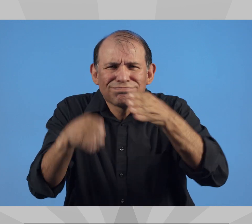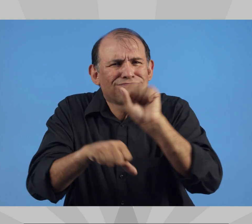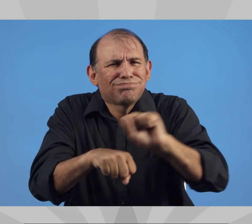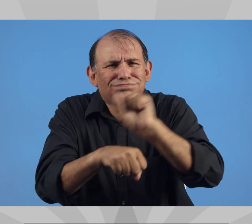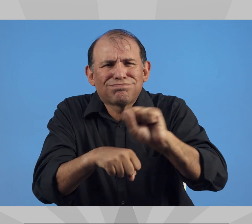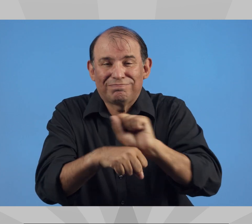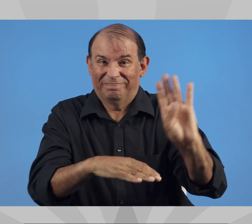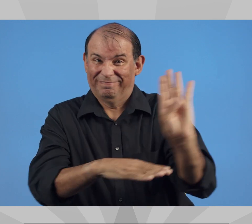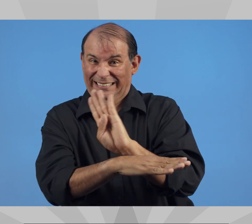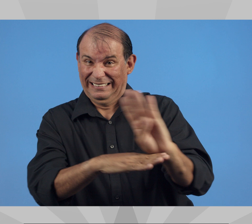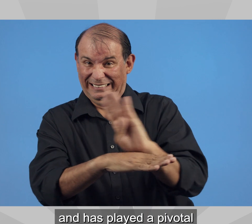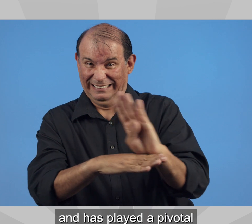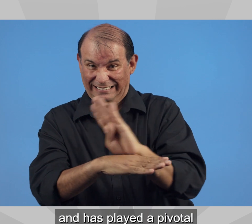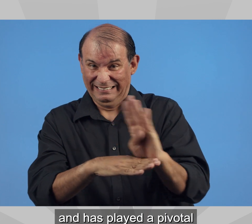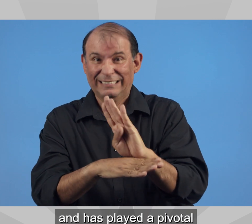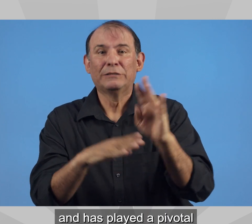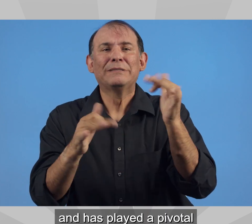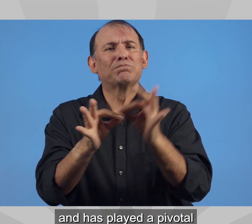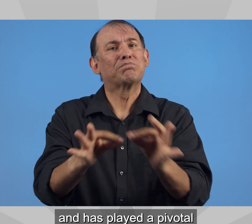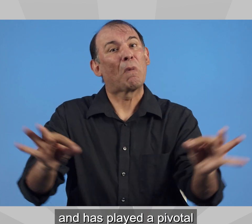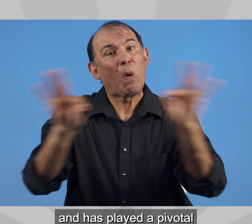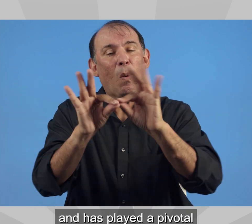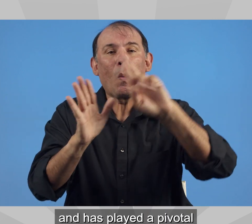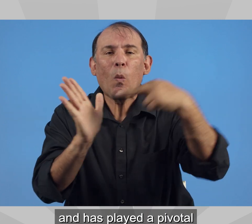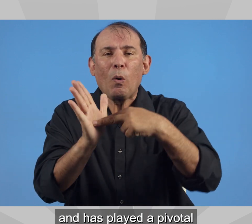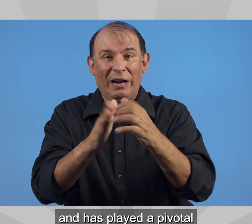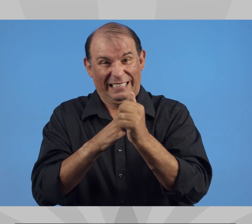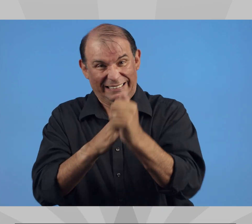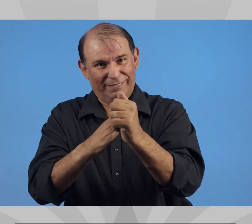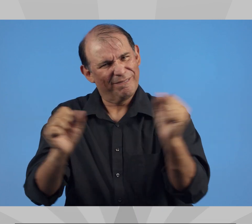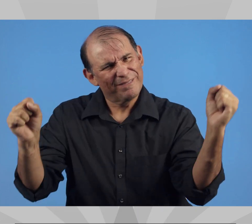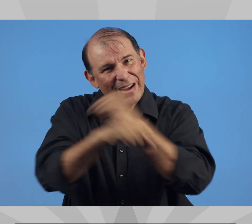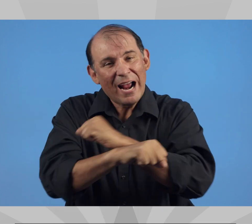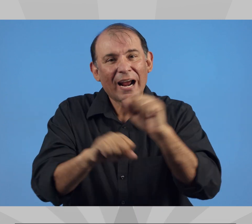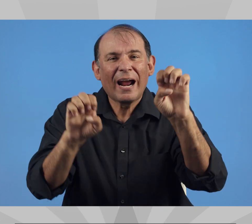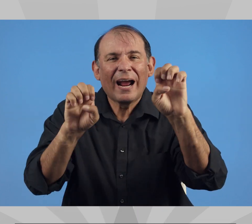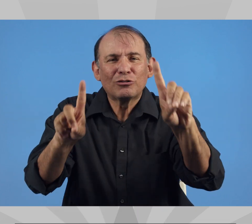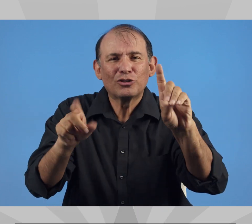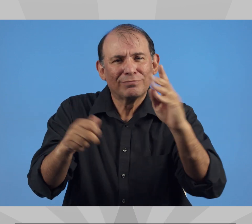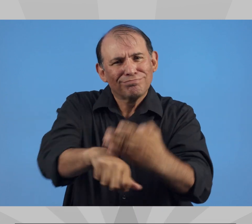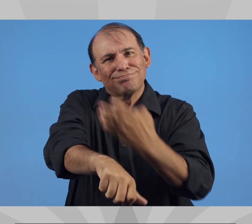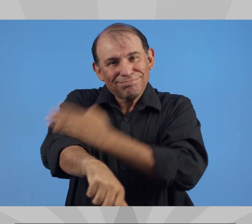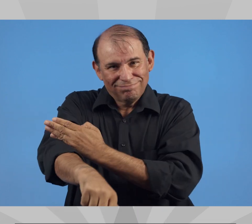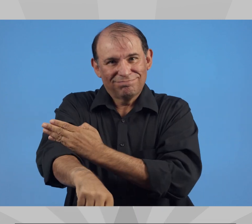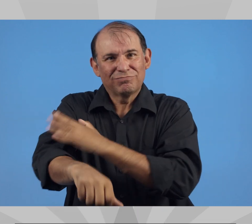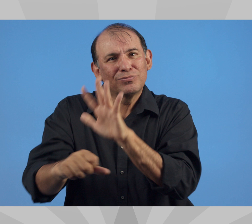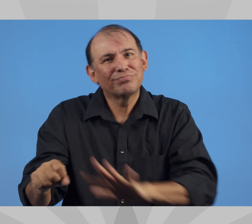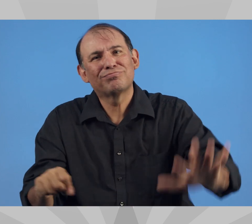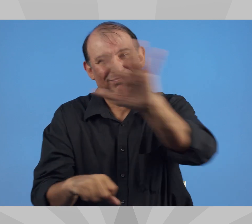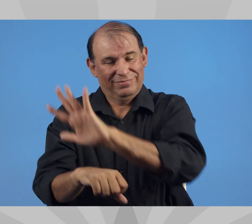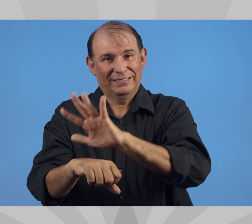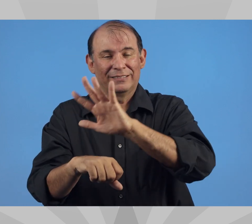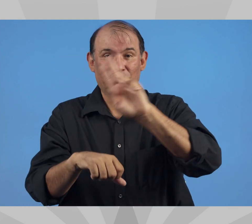He has spent his career in business and has played a pivotal role in leading the fight for education reform across the nation.